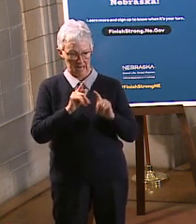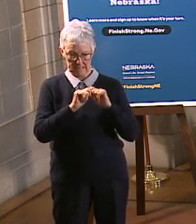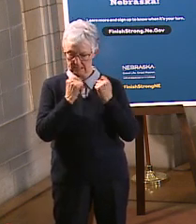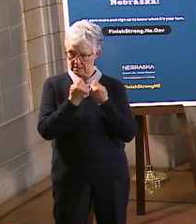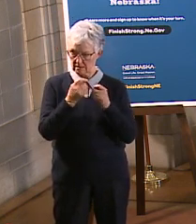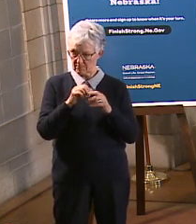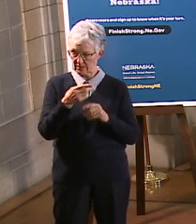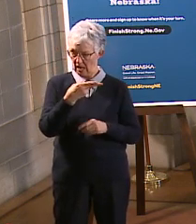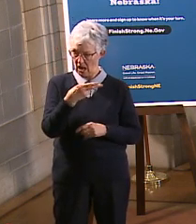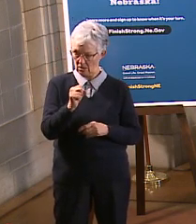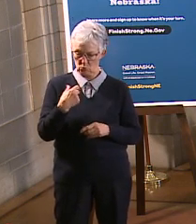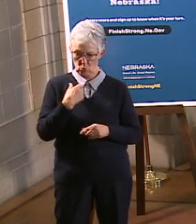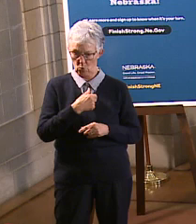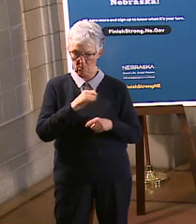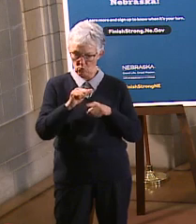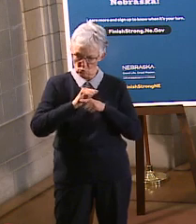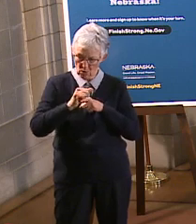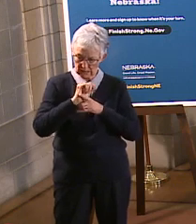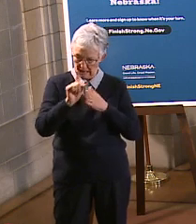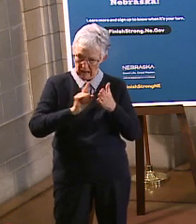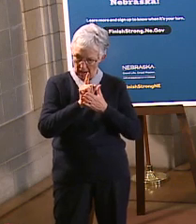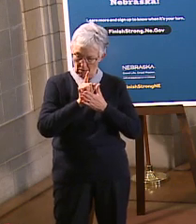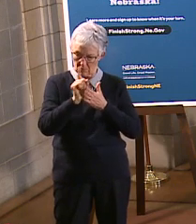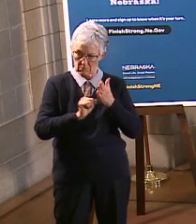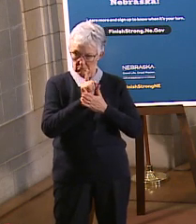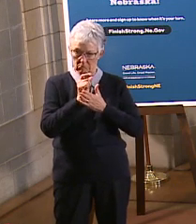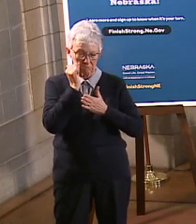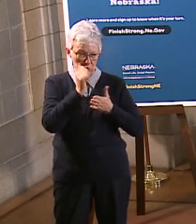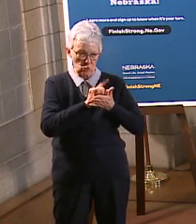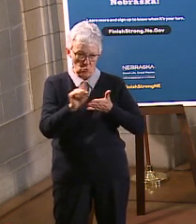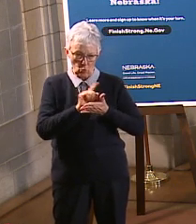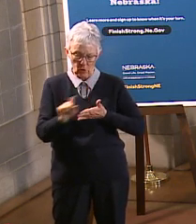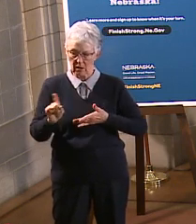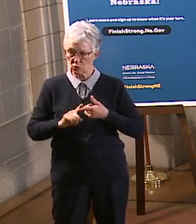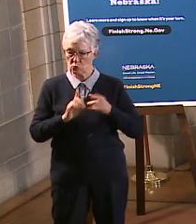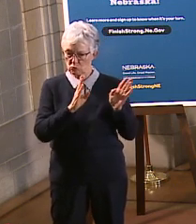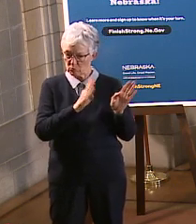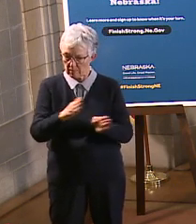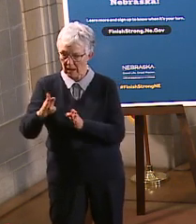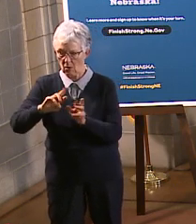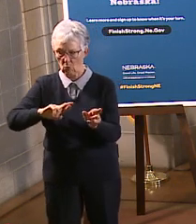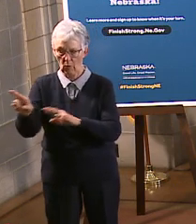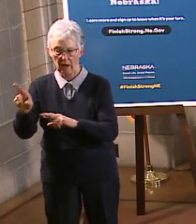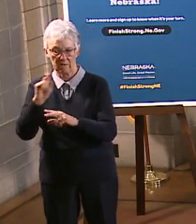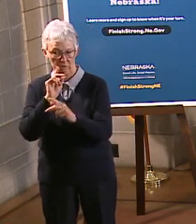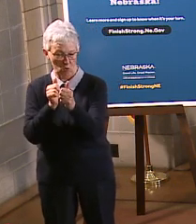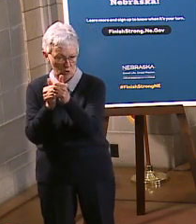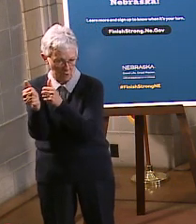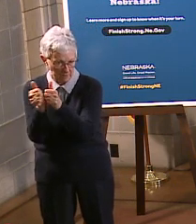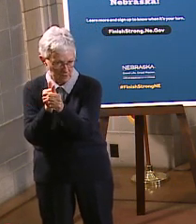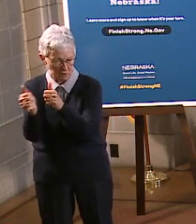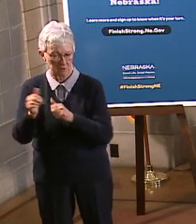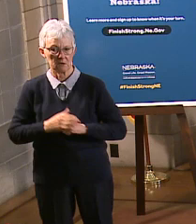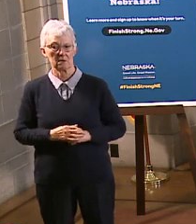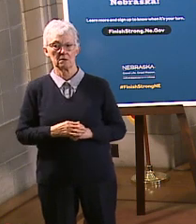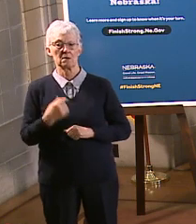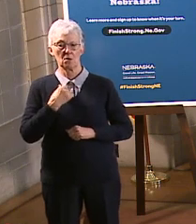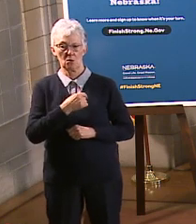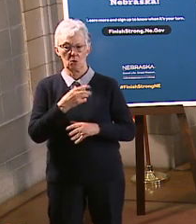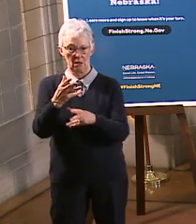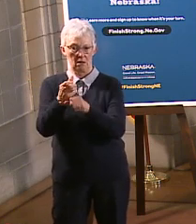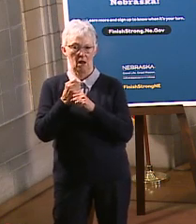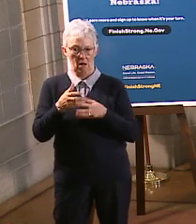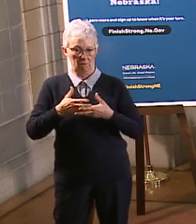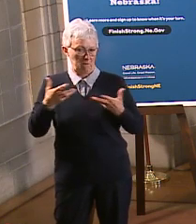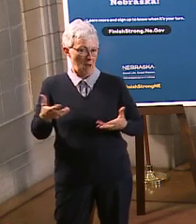school would practice hours each week in order to prepare for competitions. In my supervised agriculture experience, I was able to